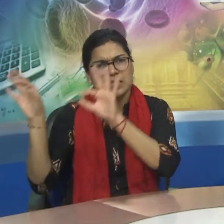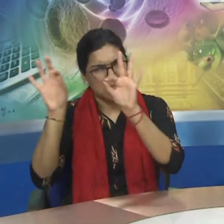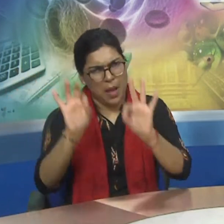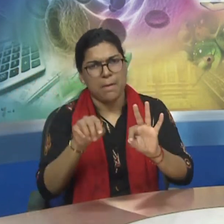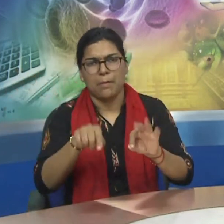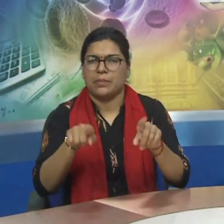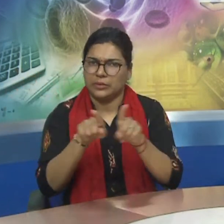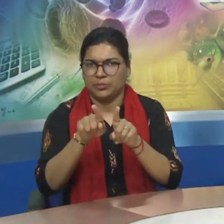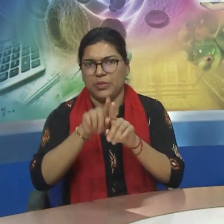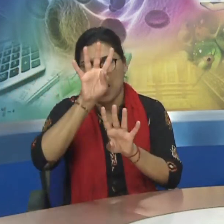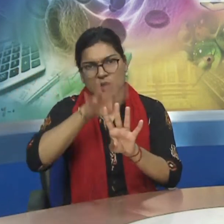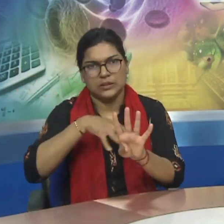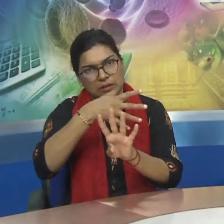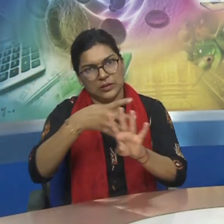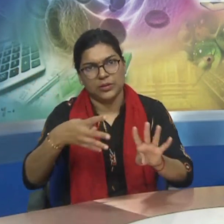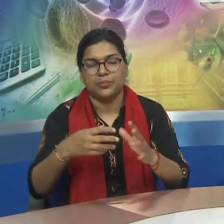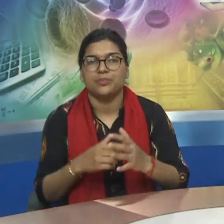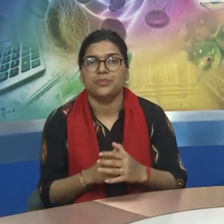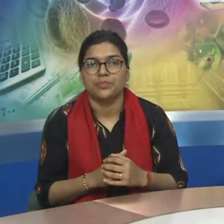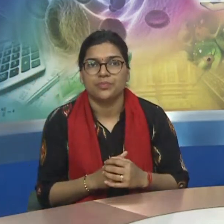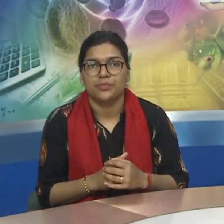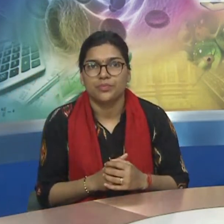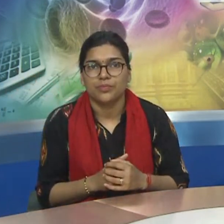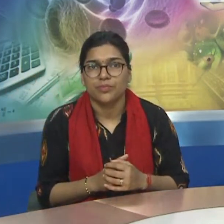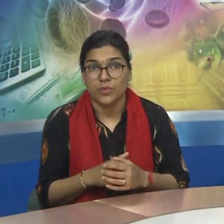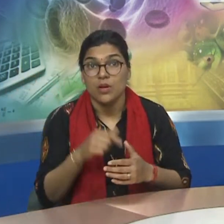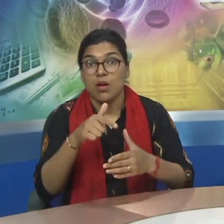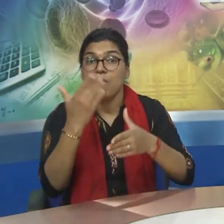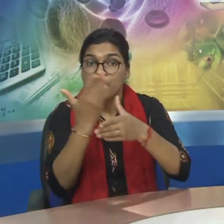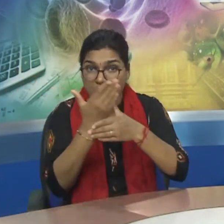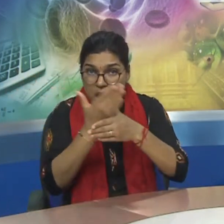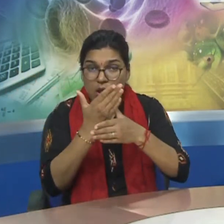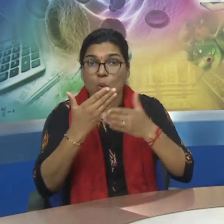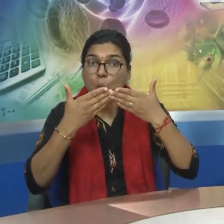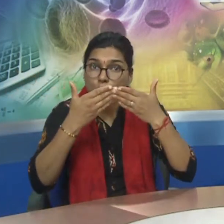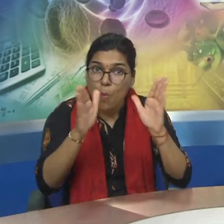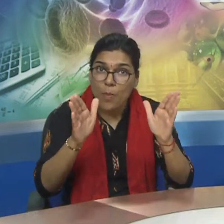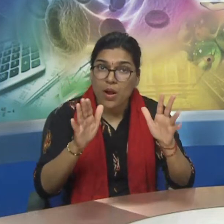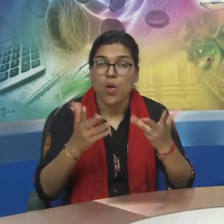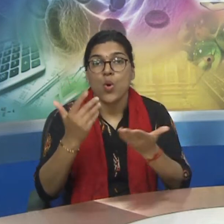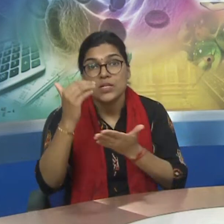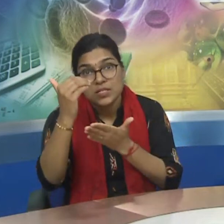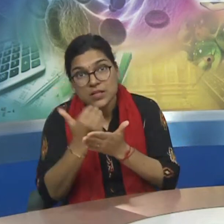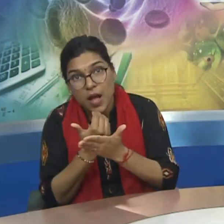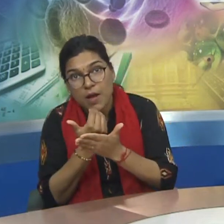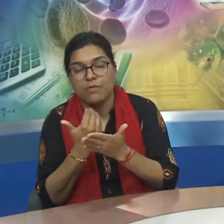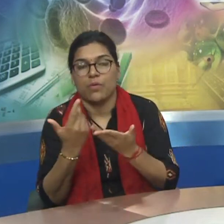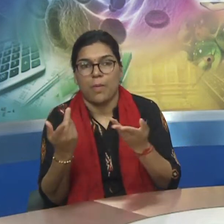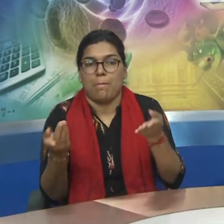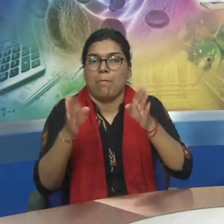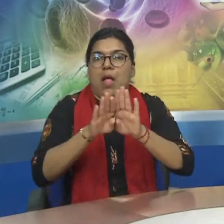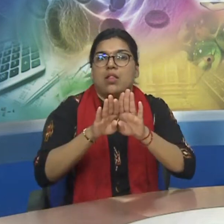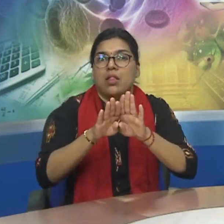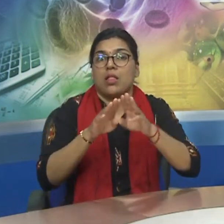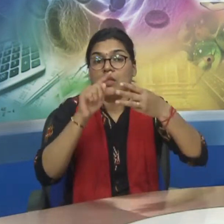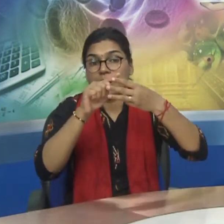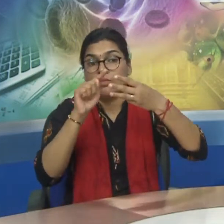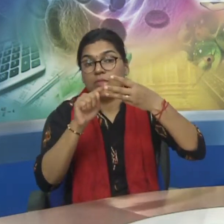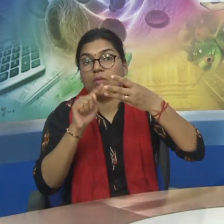Now this is just similar as in other Word files. You can easily open any file, you can easily save